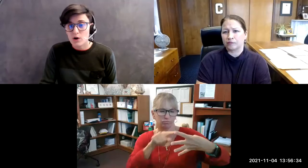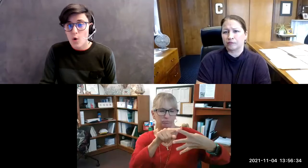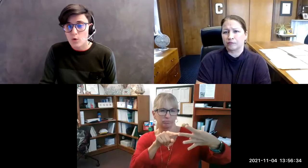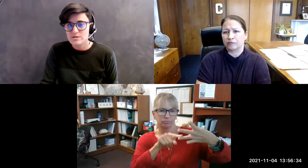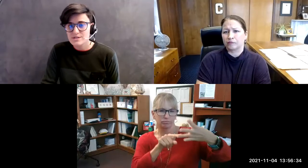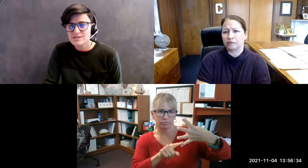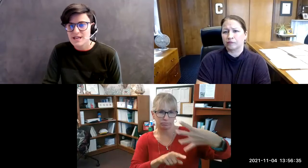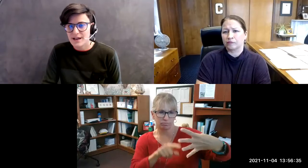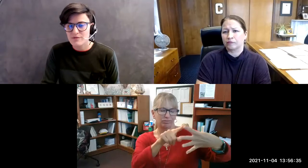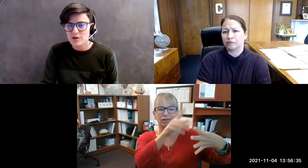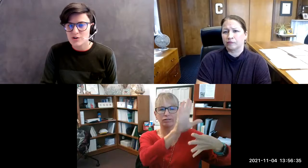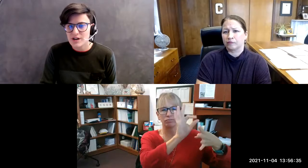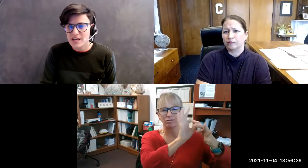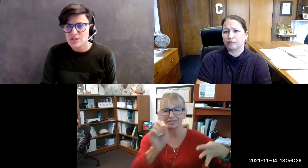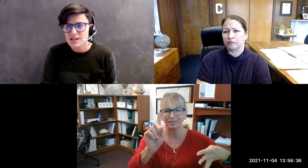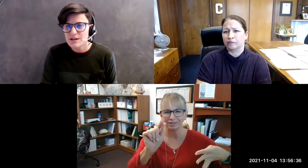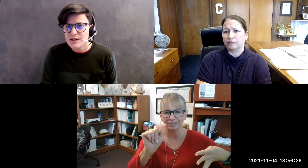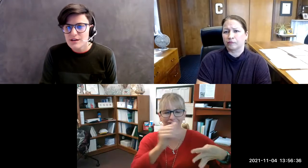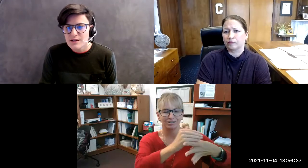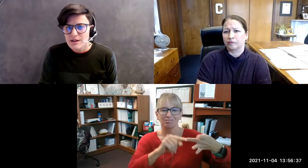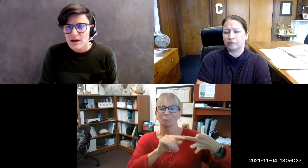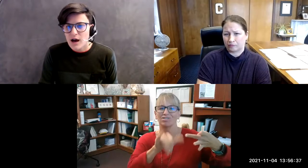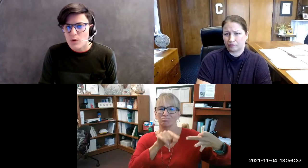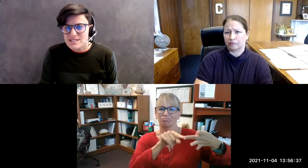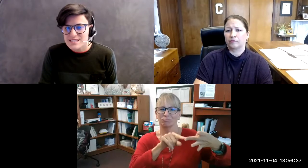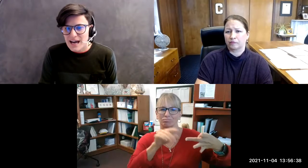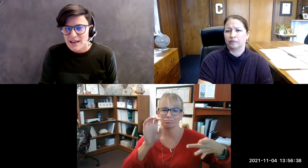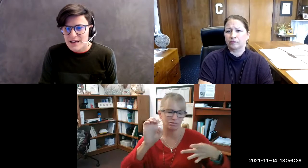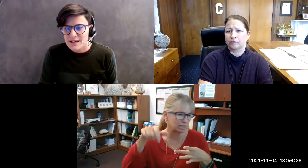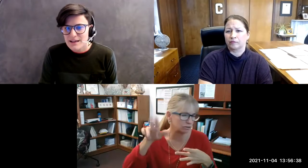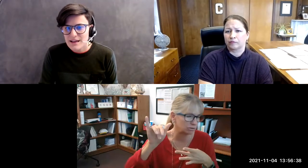Goals set up for accreditation. One's data,